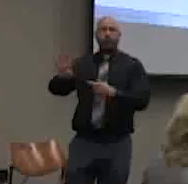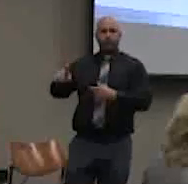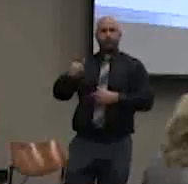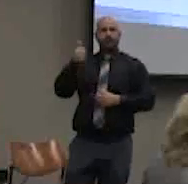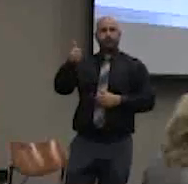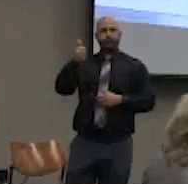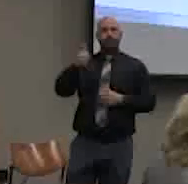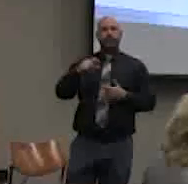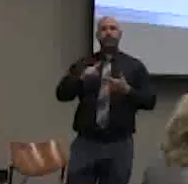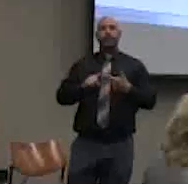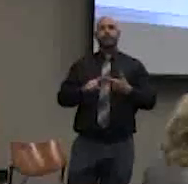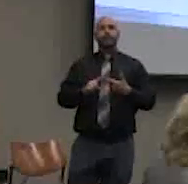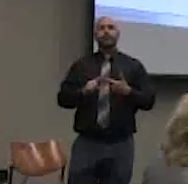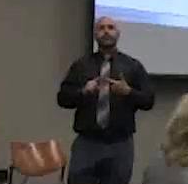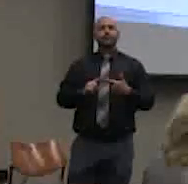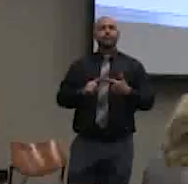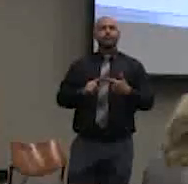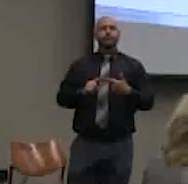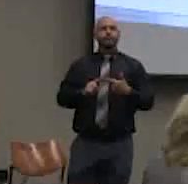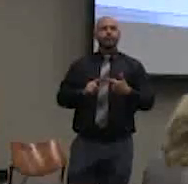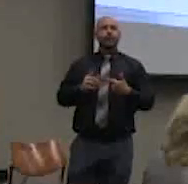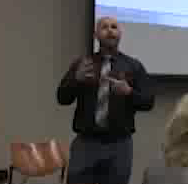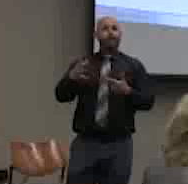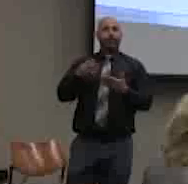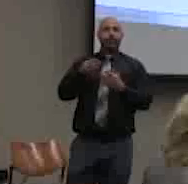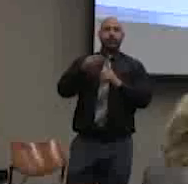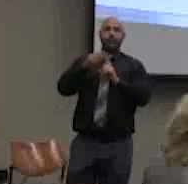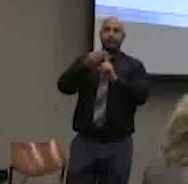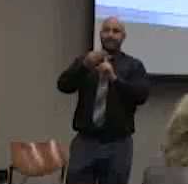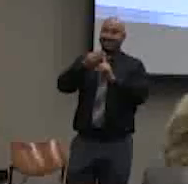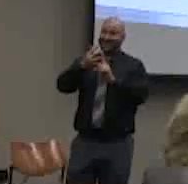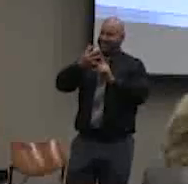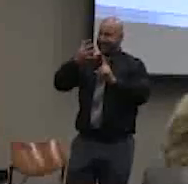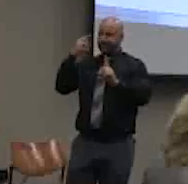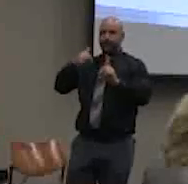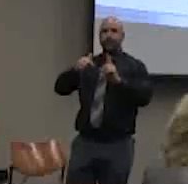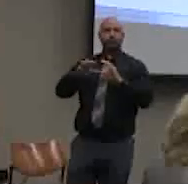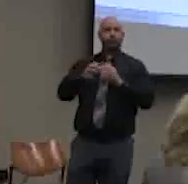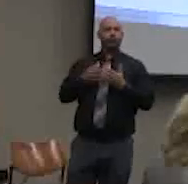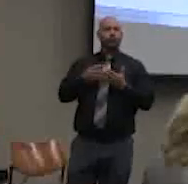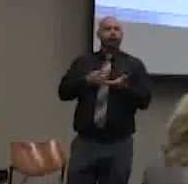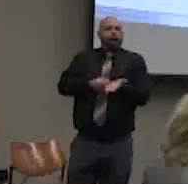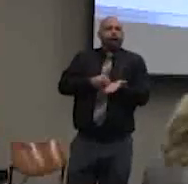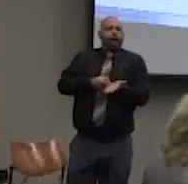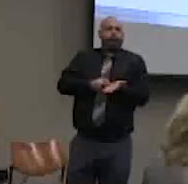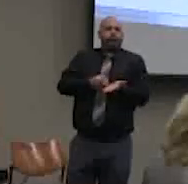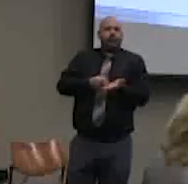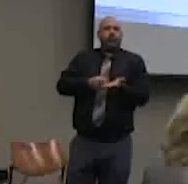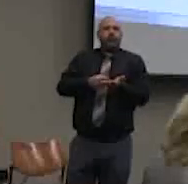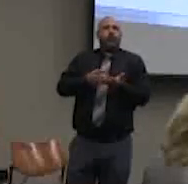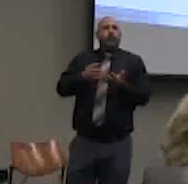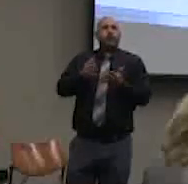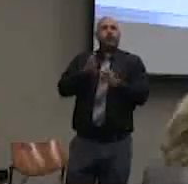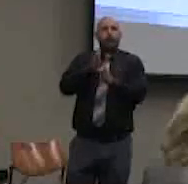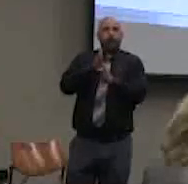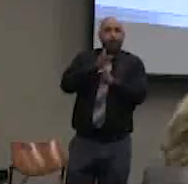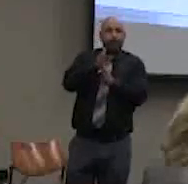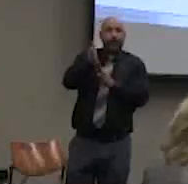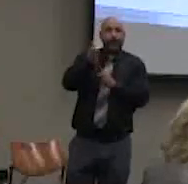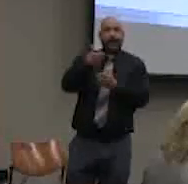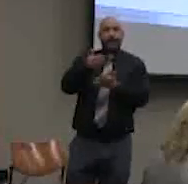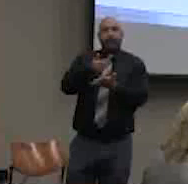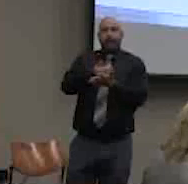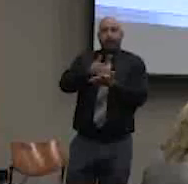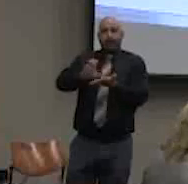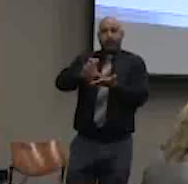Second, as we've discussed extensively in this group, the main funder of seats for anything other than